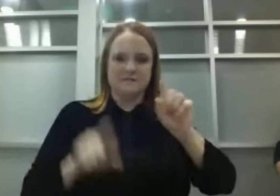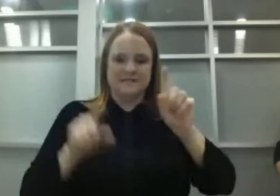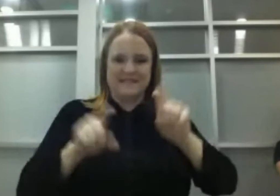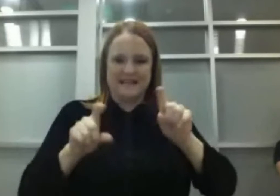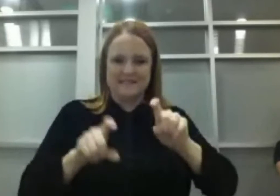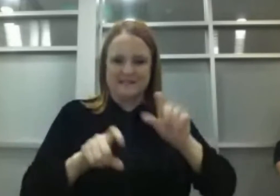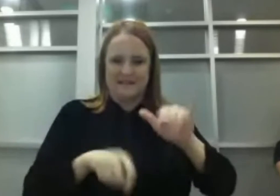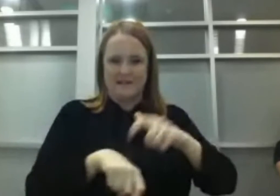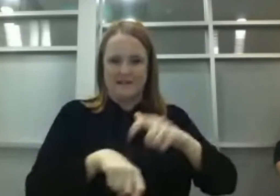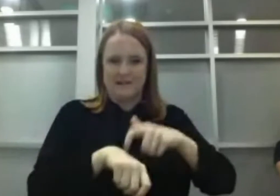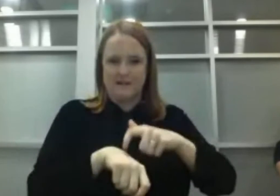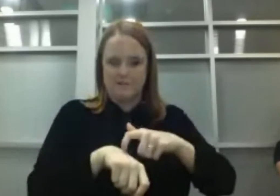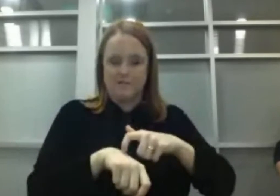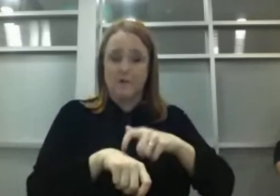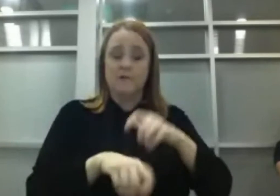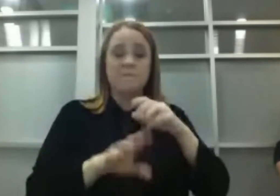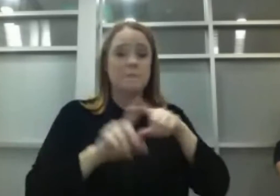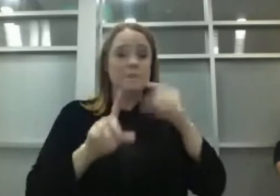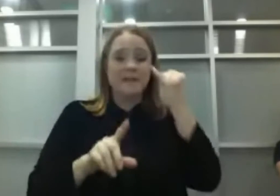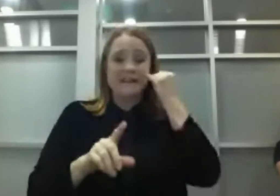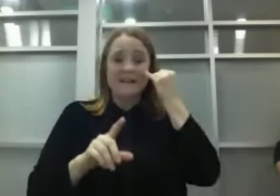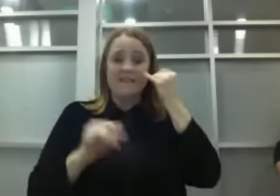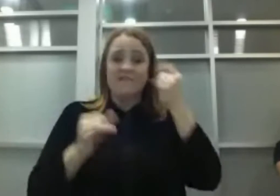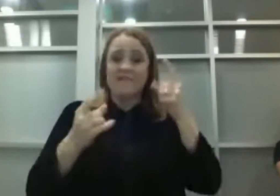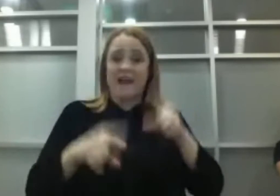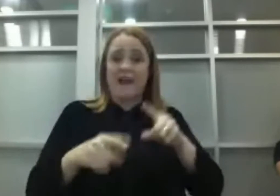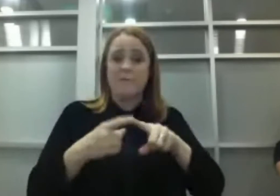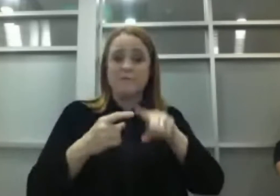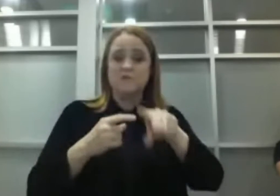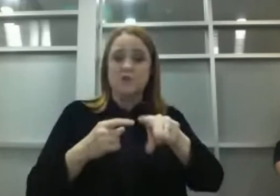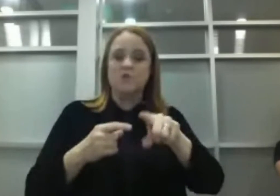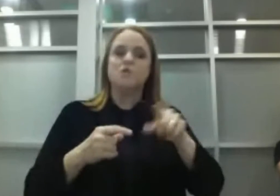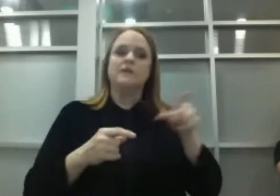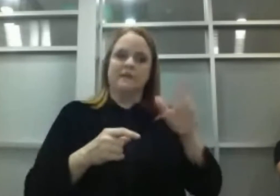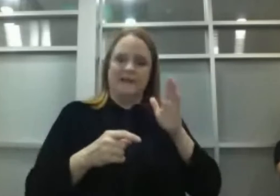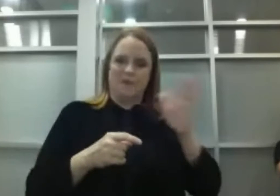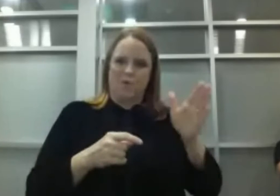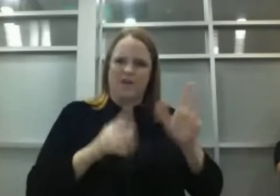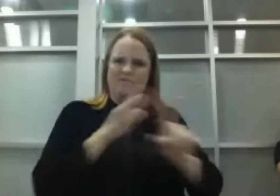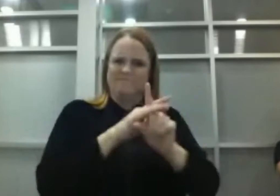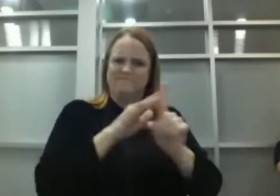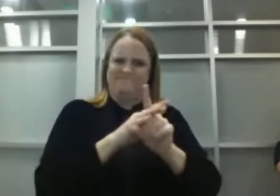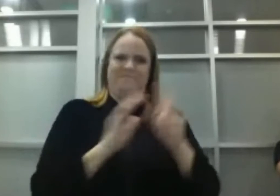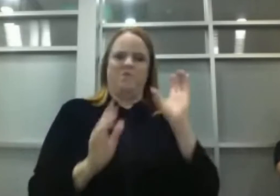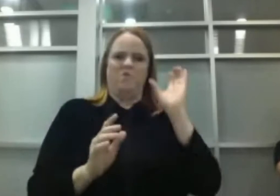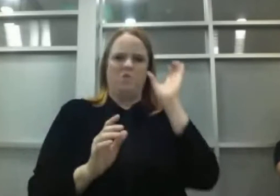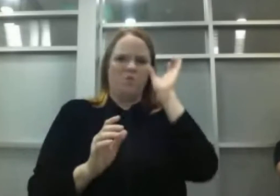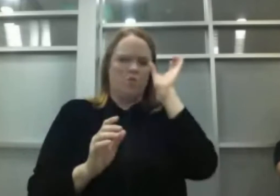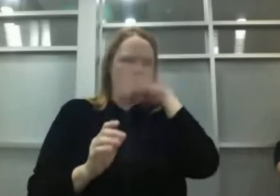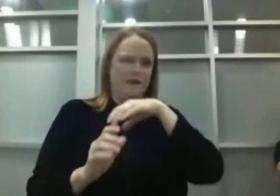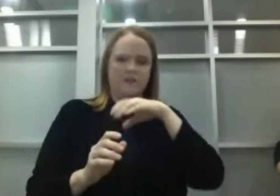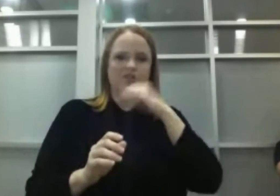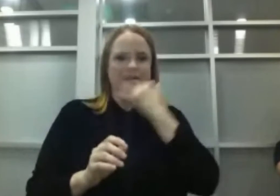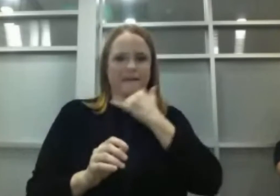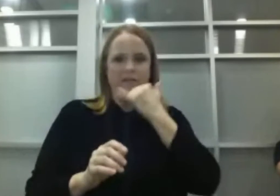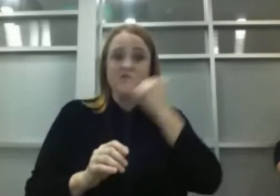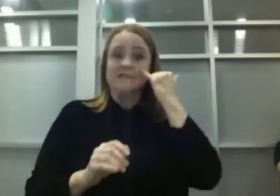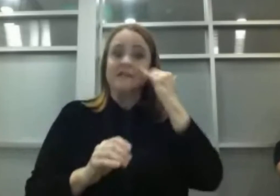But if this happens to you, it will present as very weird errors if your supervision tree gets killed this high up. Because like I said, it'll be like that